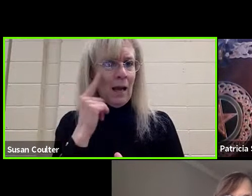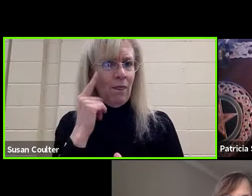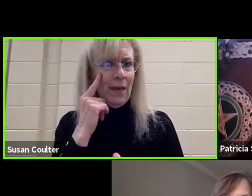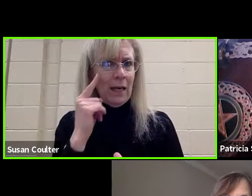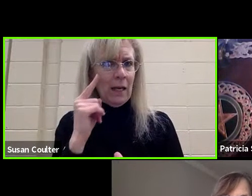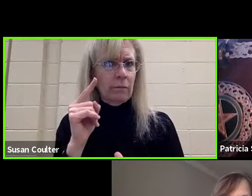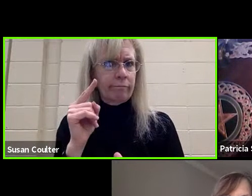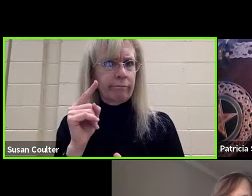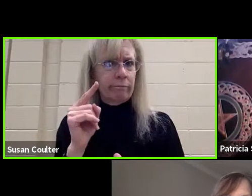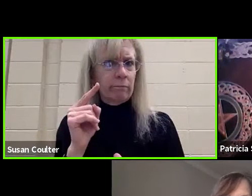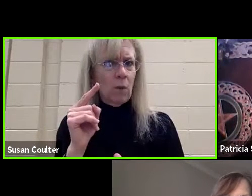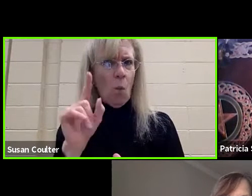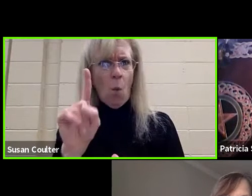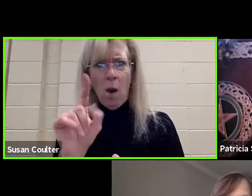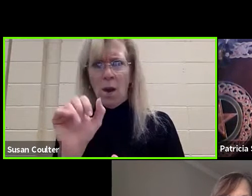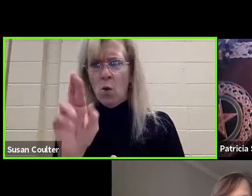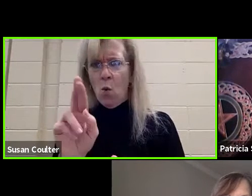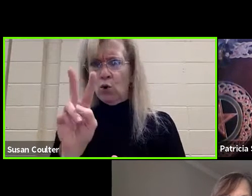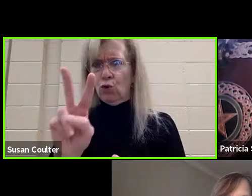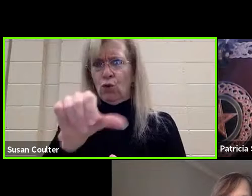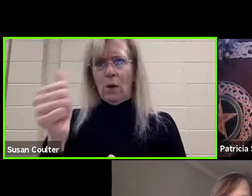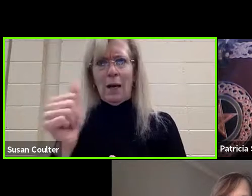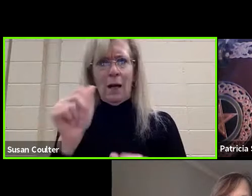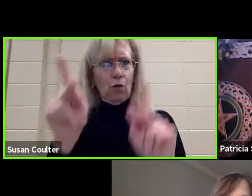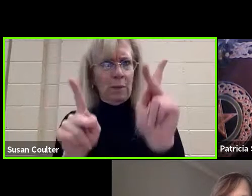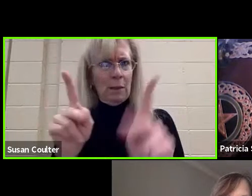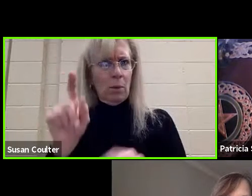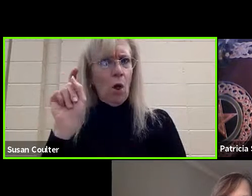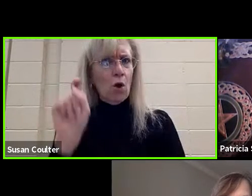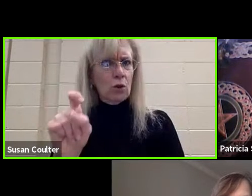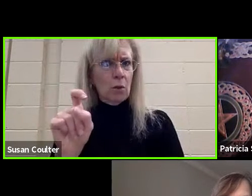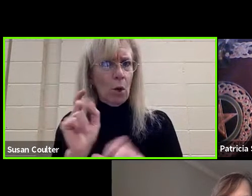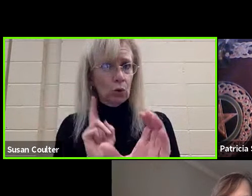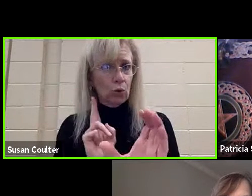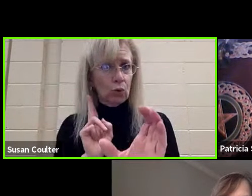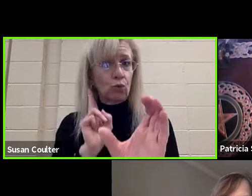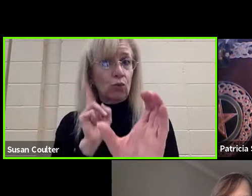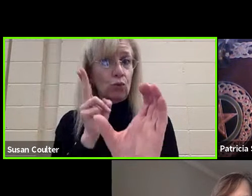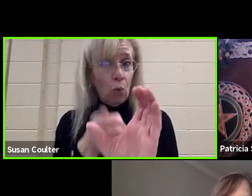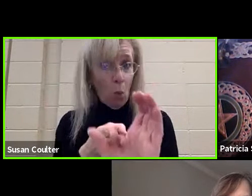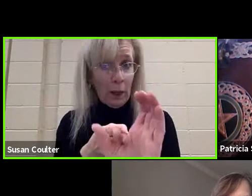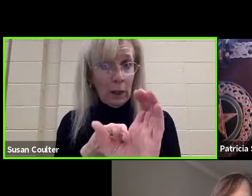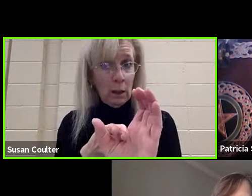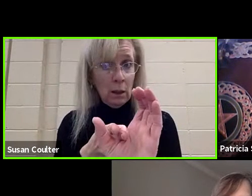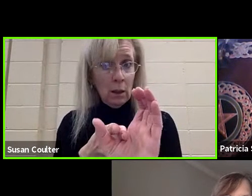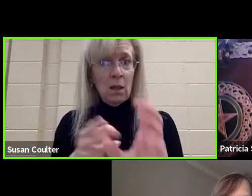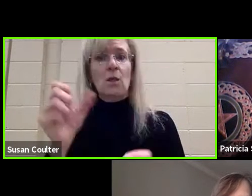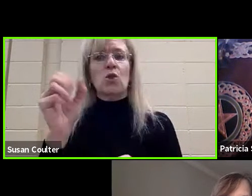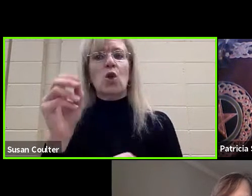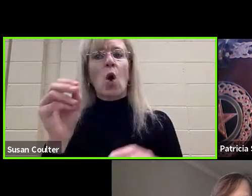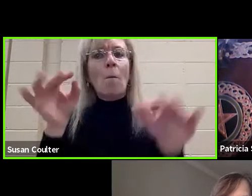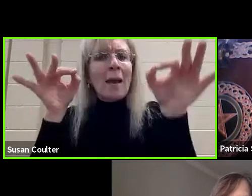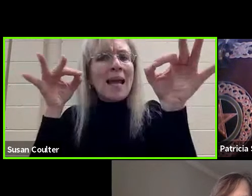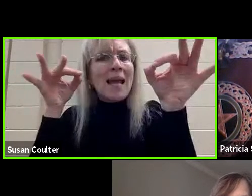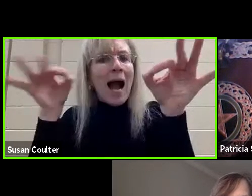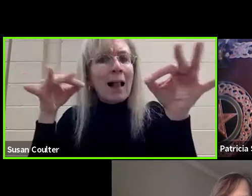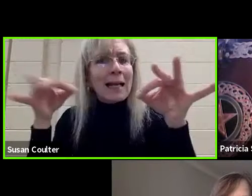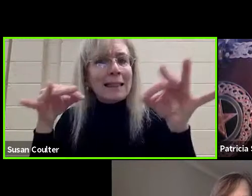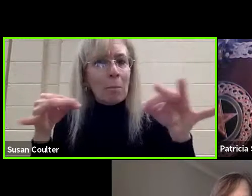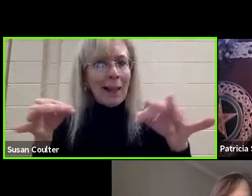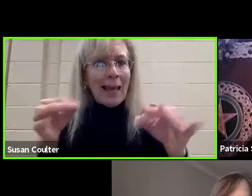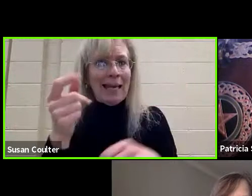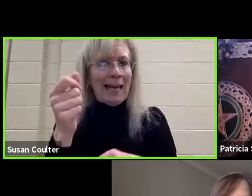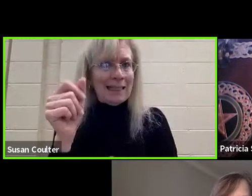I think one or two other people are supposed to join. So maybe